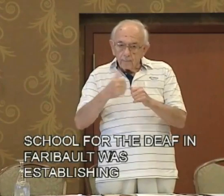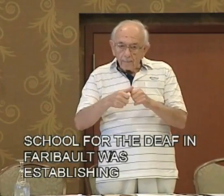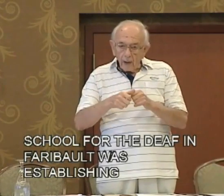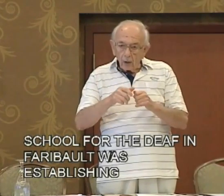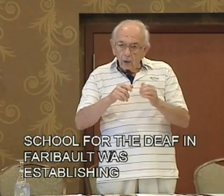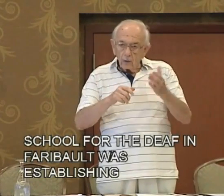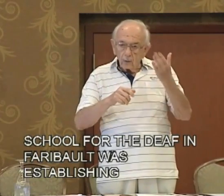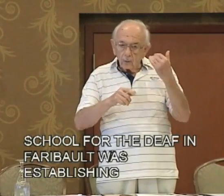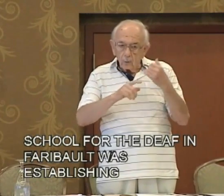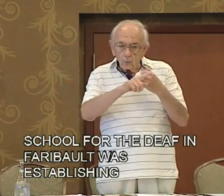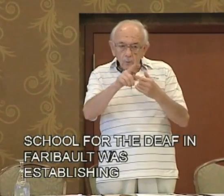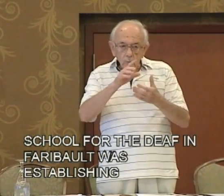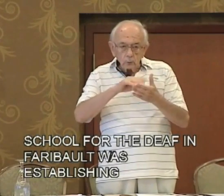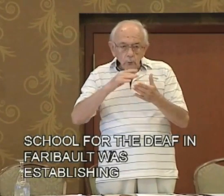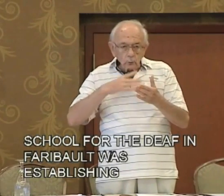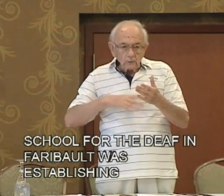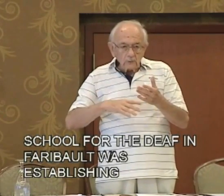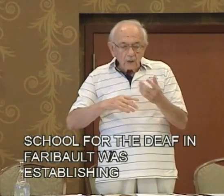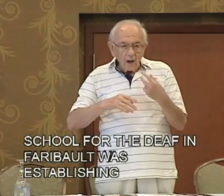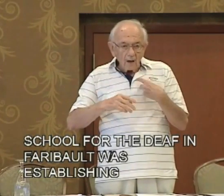was establishing a dean of students